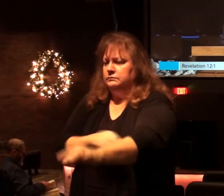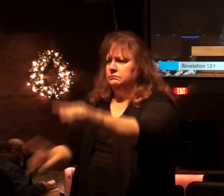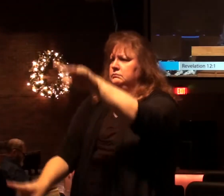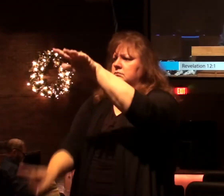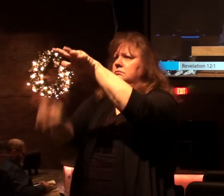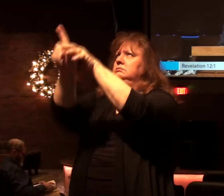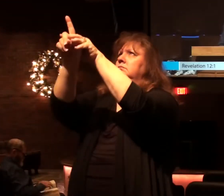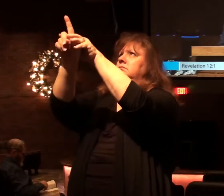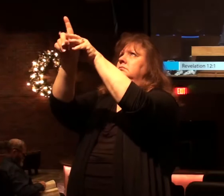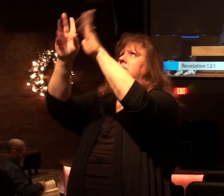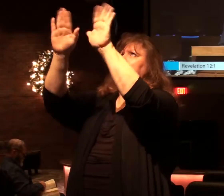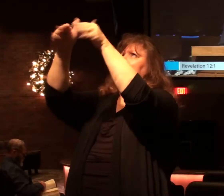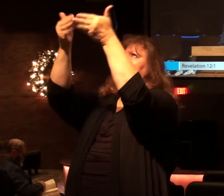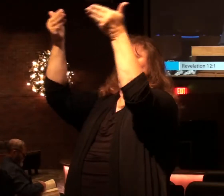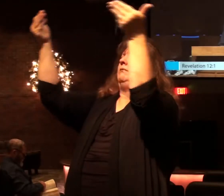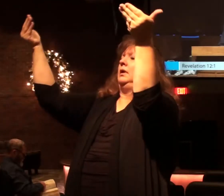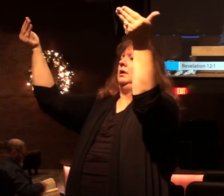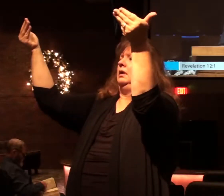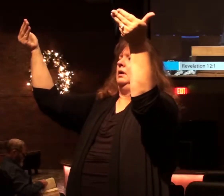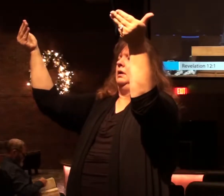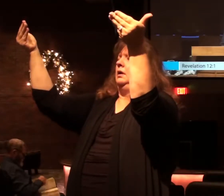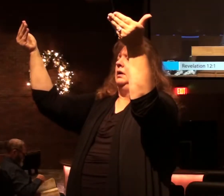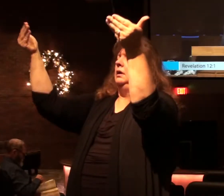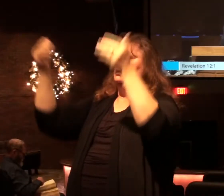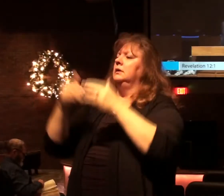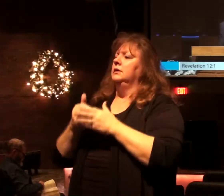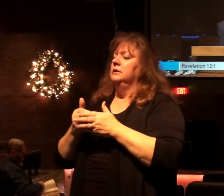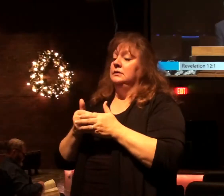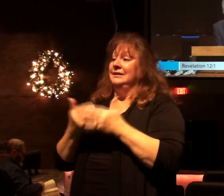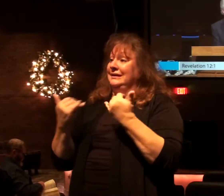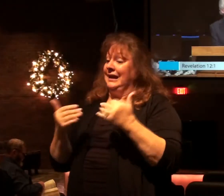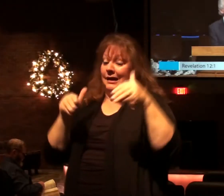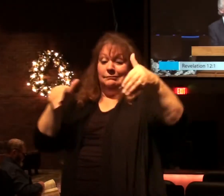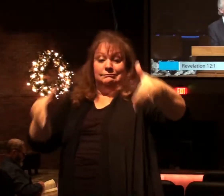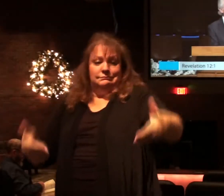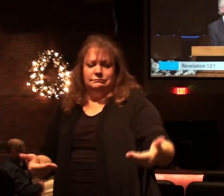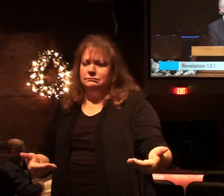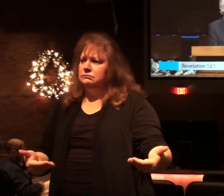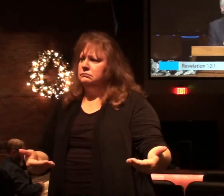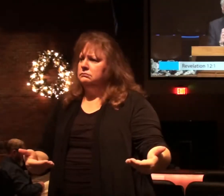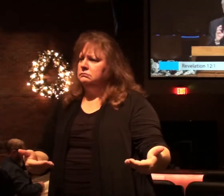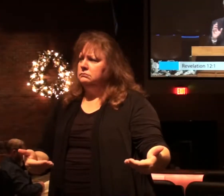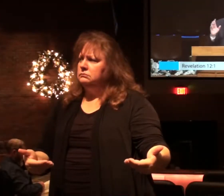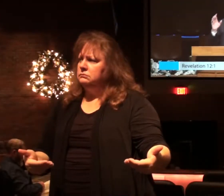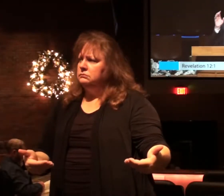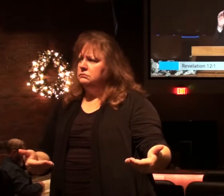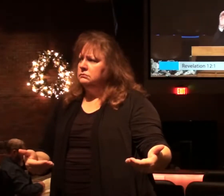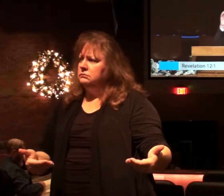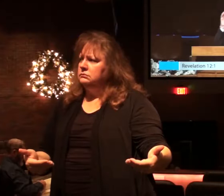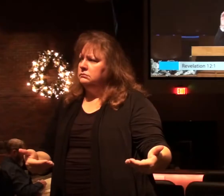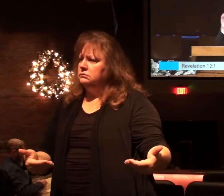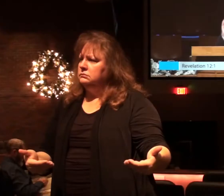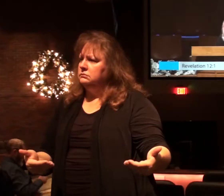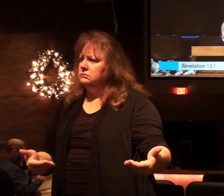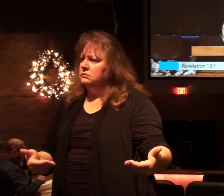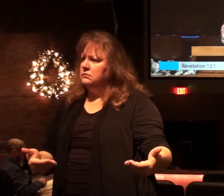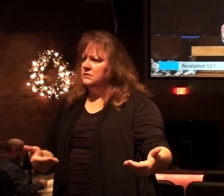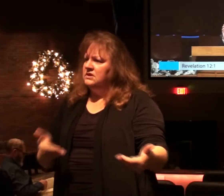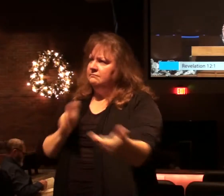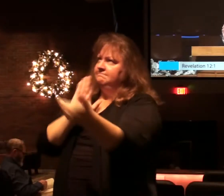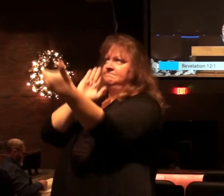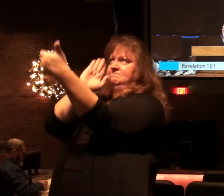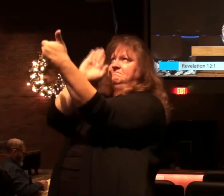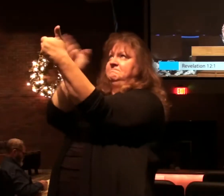appearing in heaven. And what we're going to be introduced to here now in a specific way is the enemy